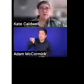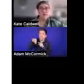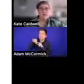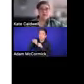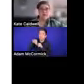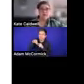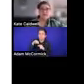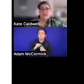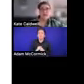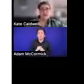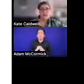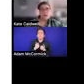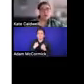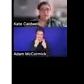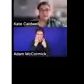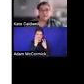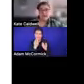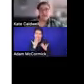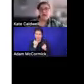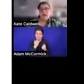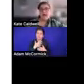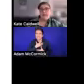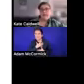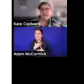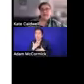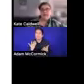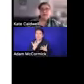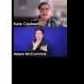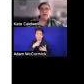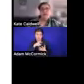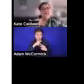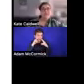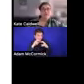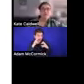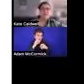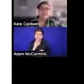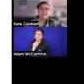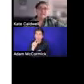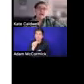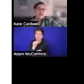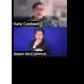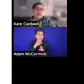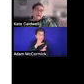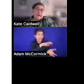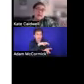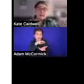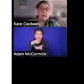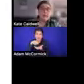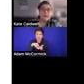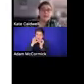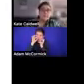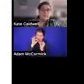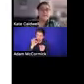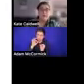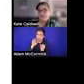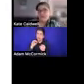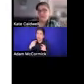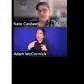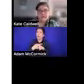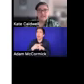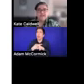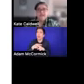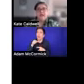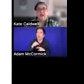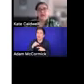given current events in the world today. And this is where intersectional citizen data can be weaponized by